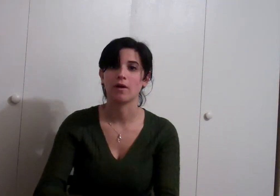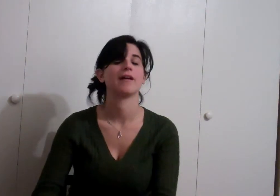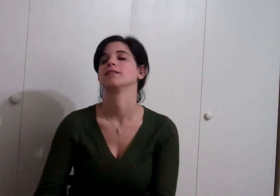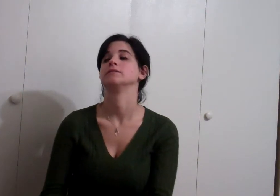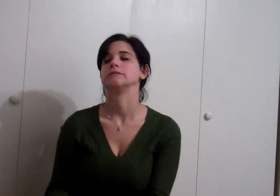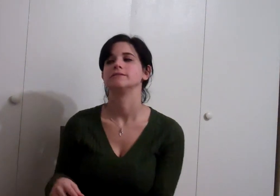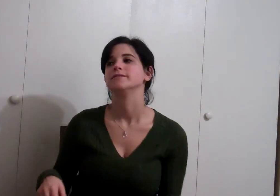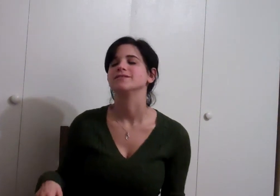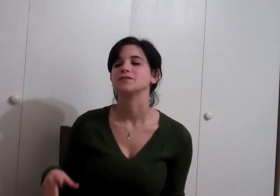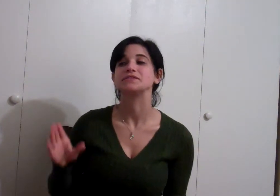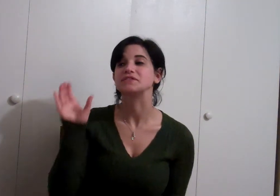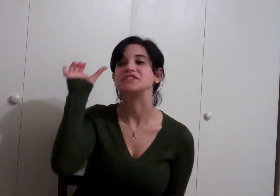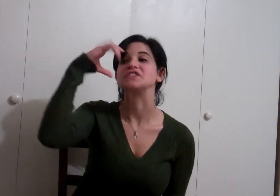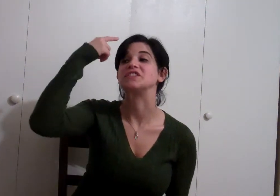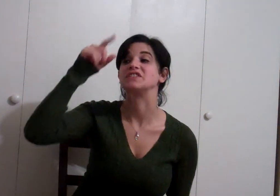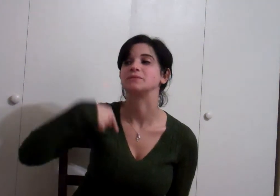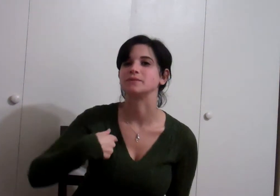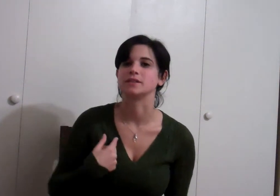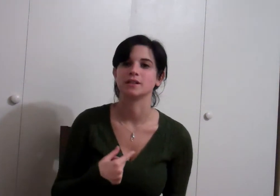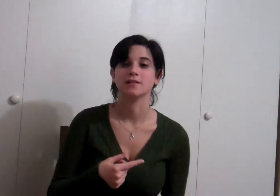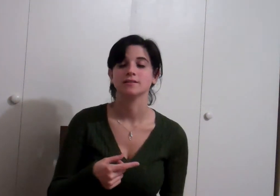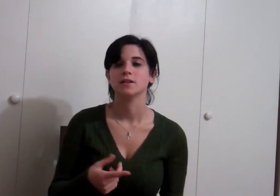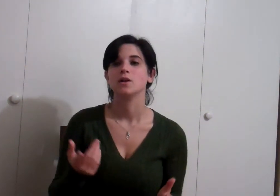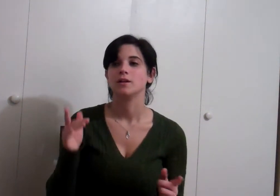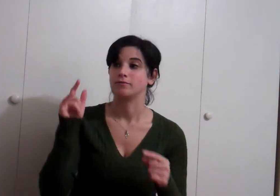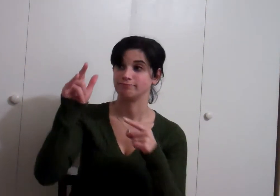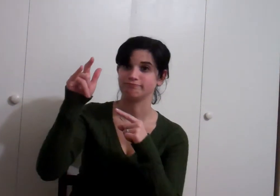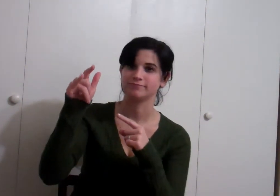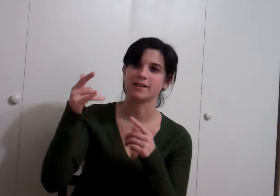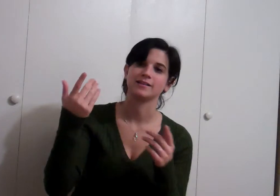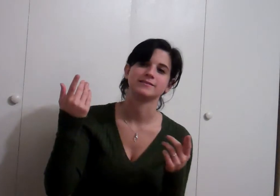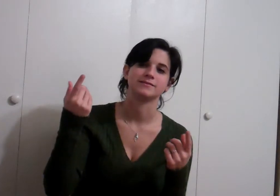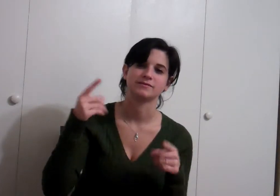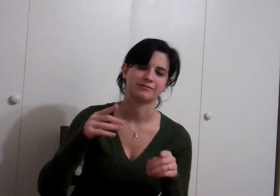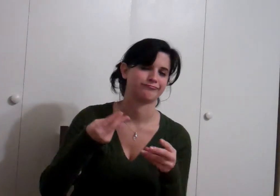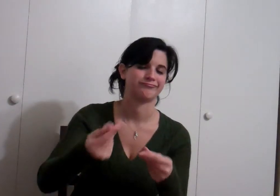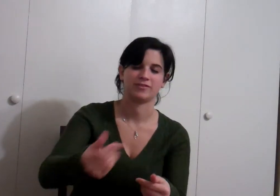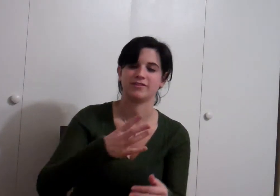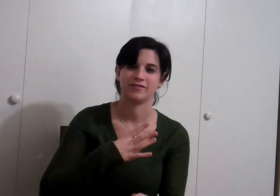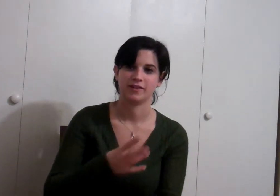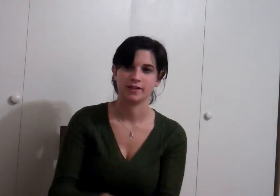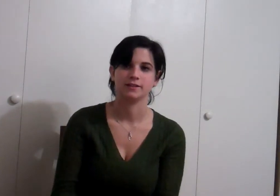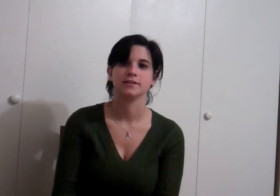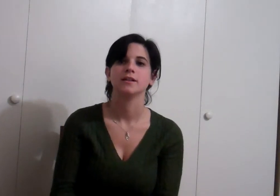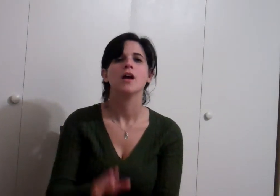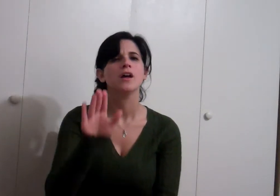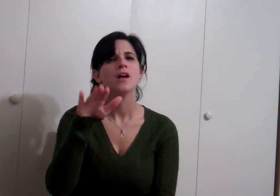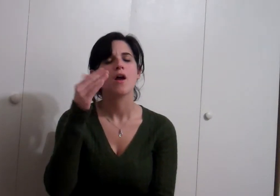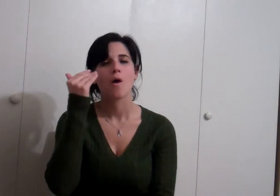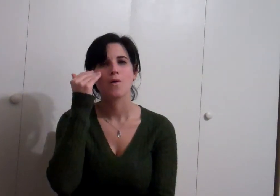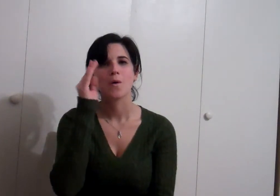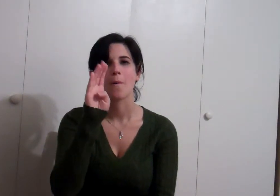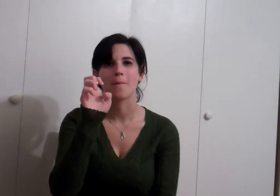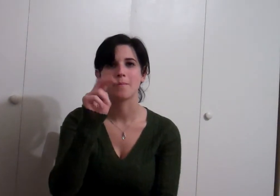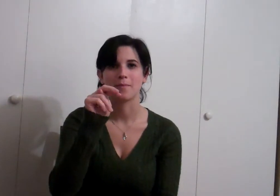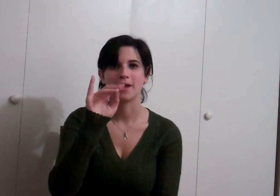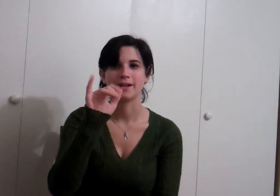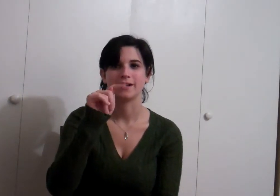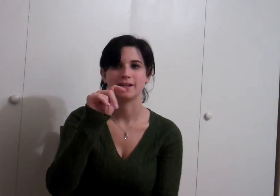Well, it all worked out. Yeah, thank goodness. Now, Bennington does all the clothes and stuff. They pulled ads from